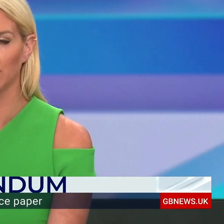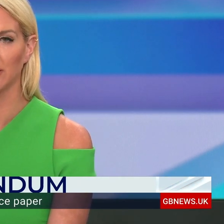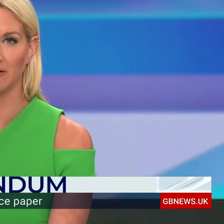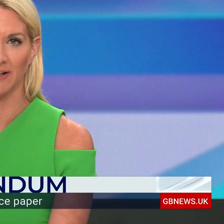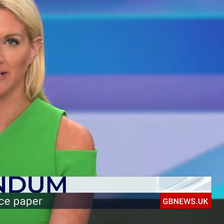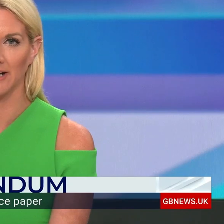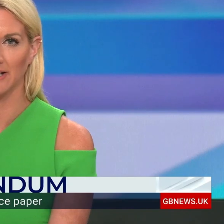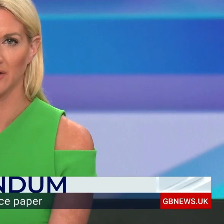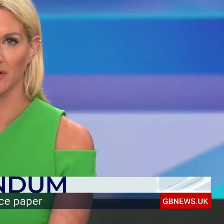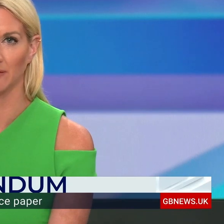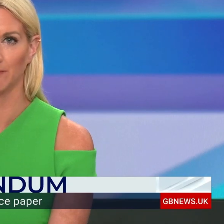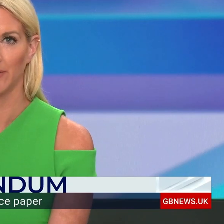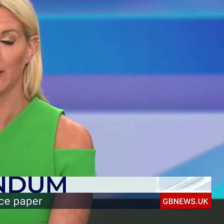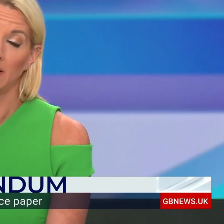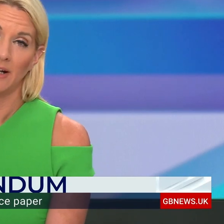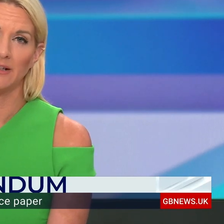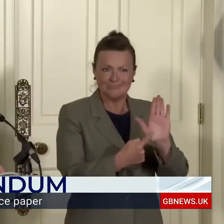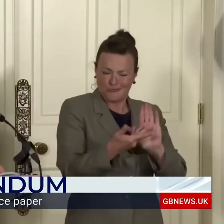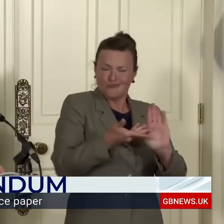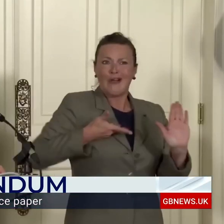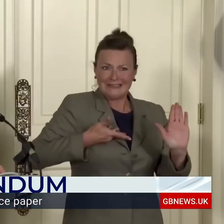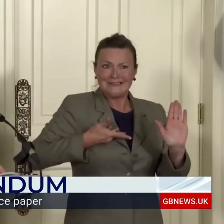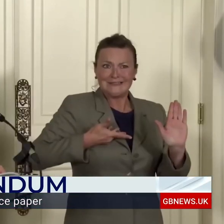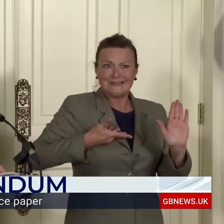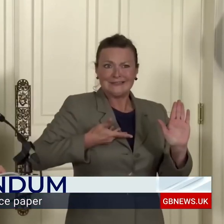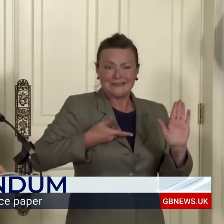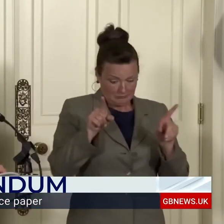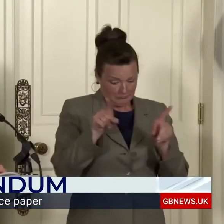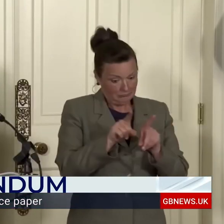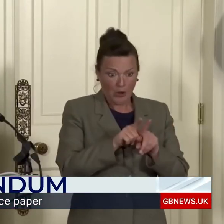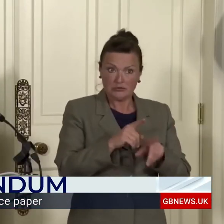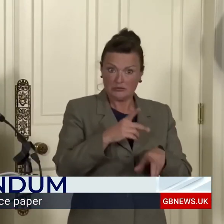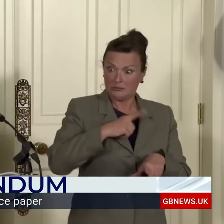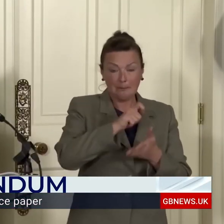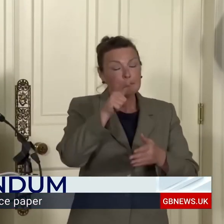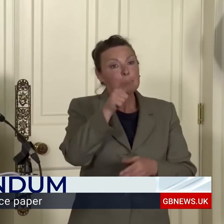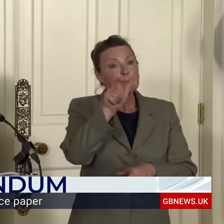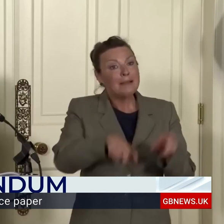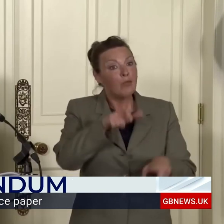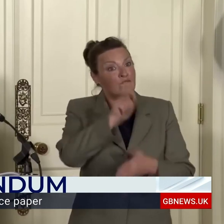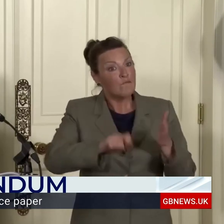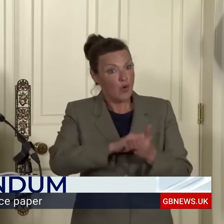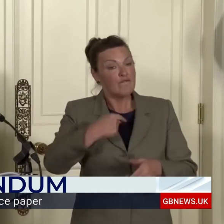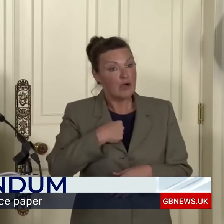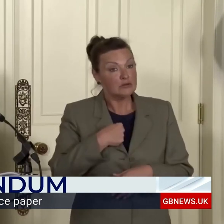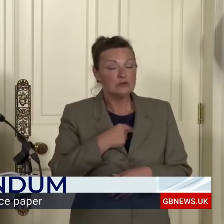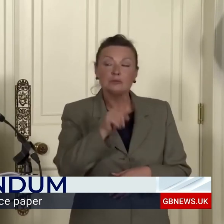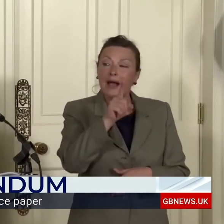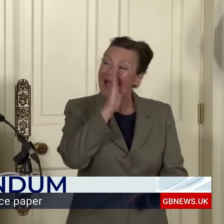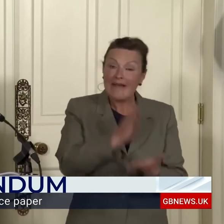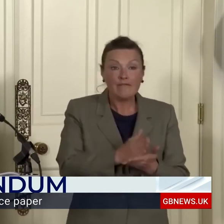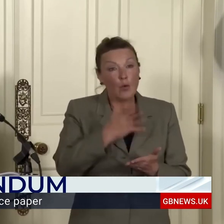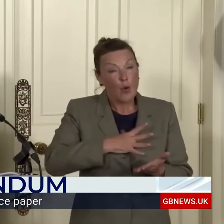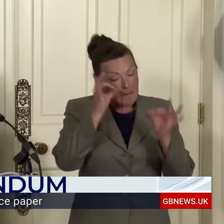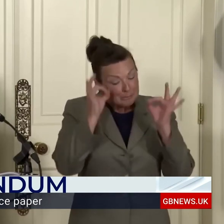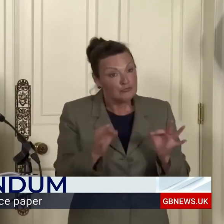you constantly trying to get attention. And so, Sturgeon is ploughing ahead with her rabid referendum plan, forgetting, it seems,